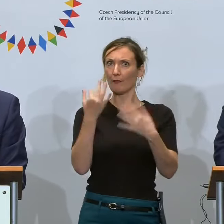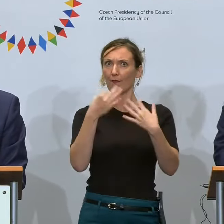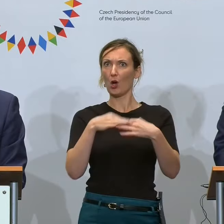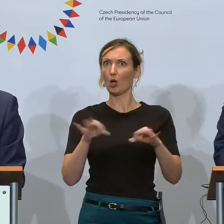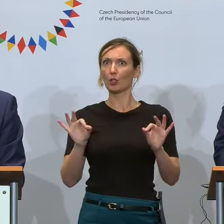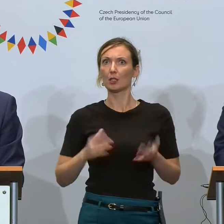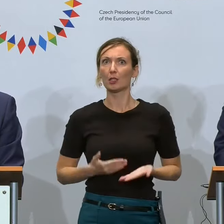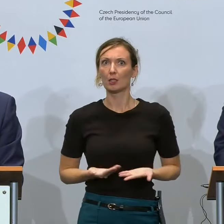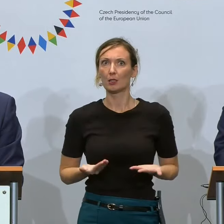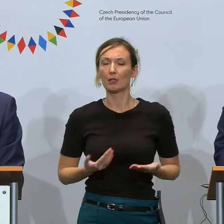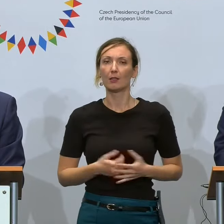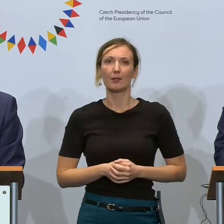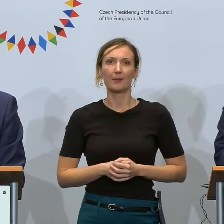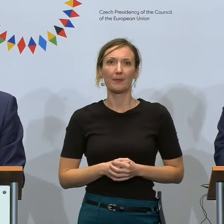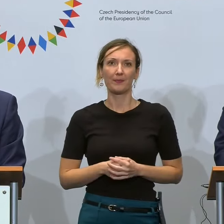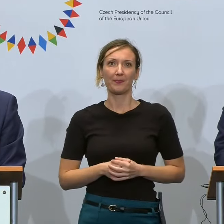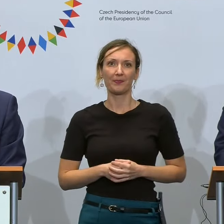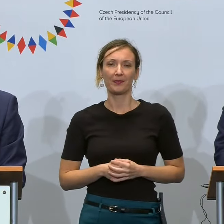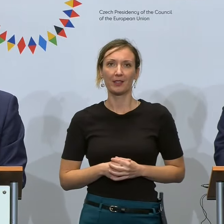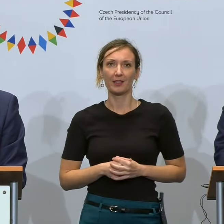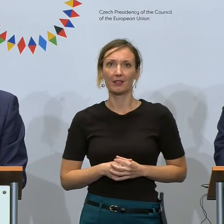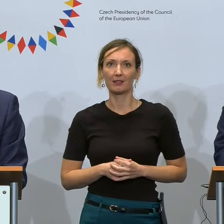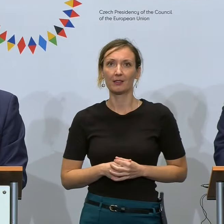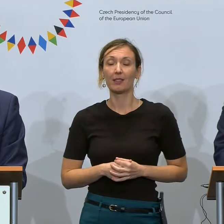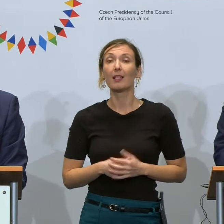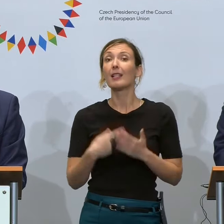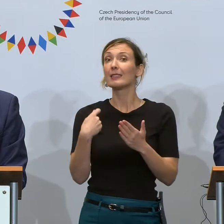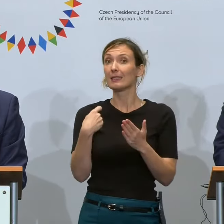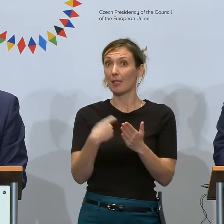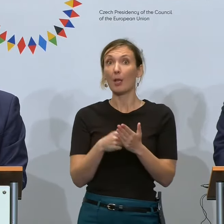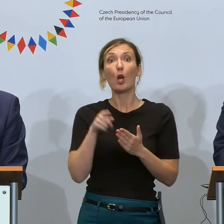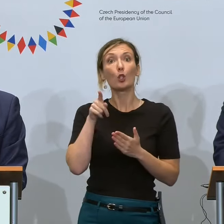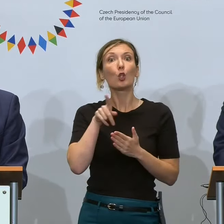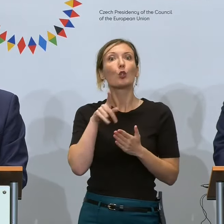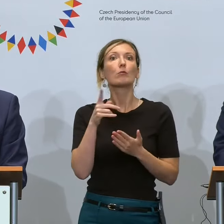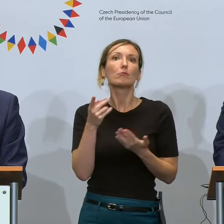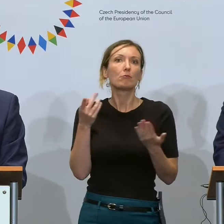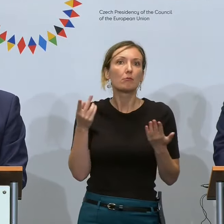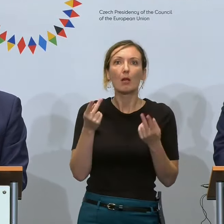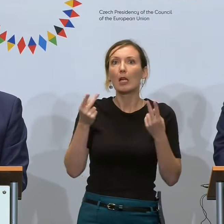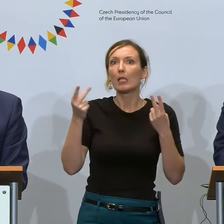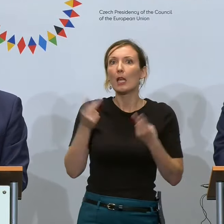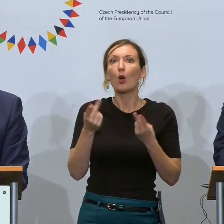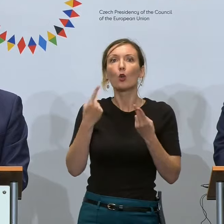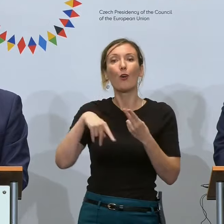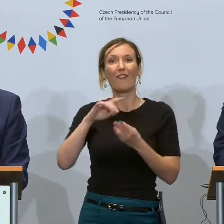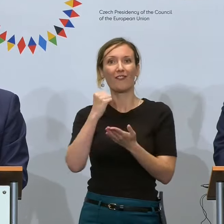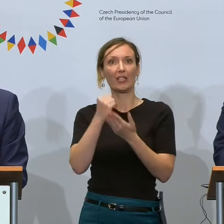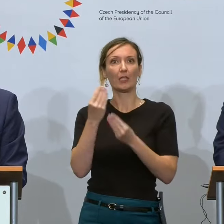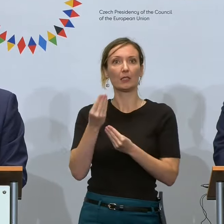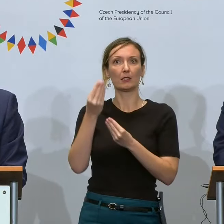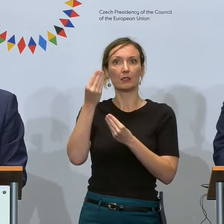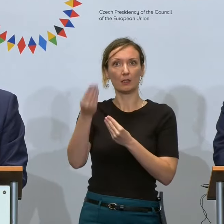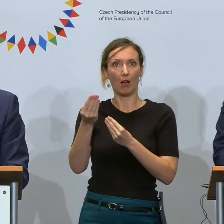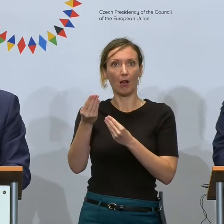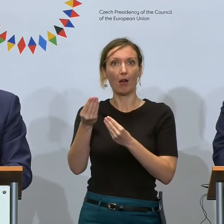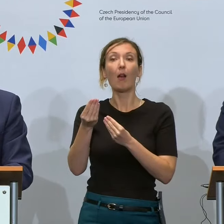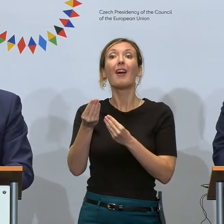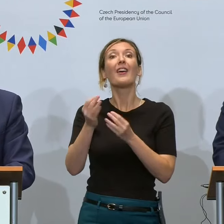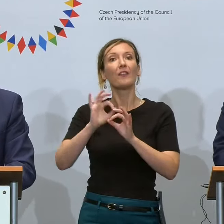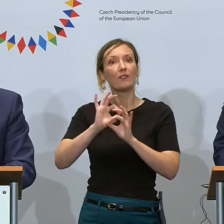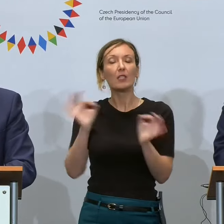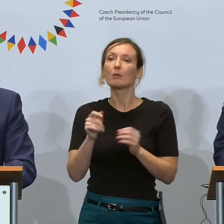Second, there is a common understanding that this will allow for visas to be granted on an individual